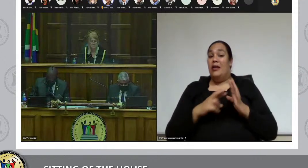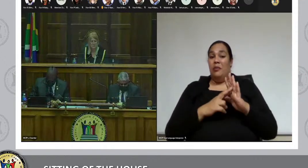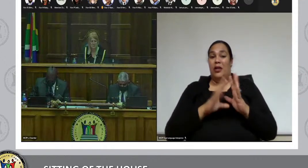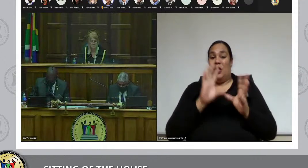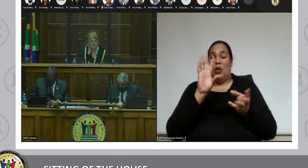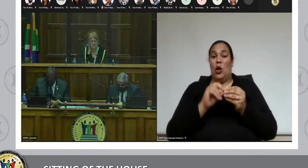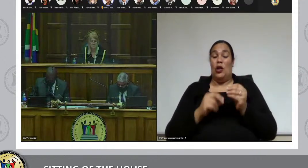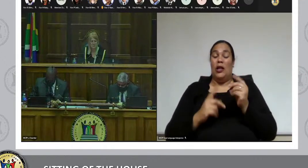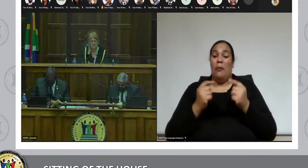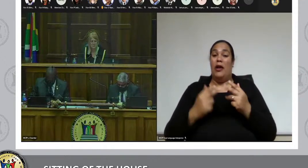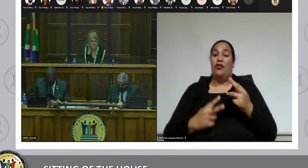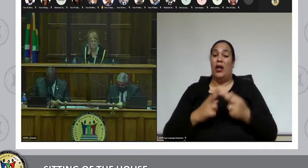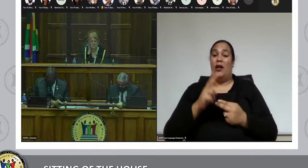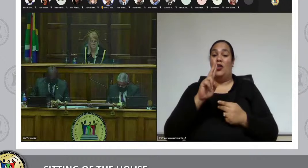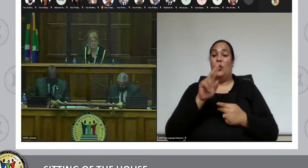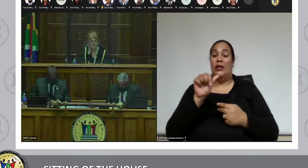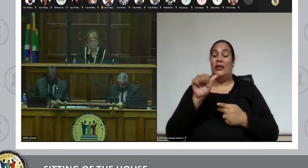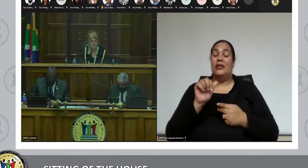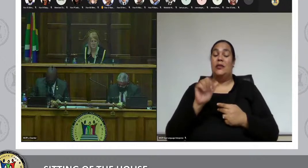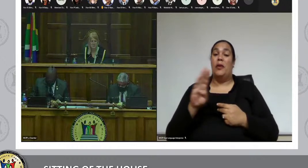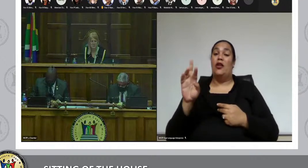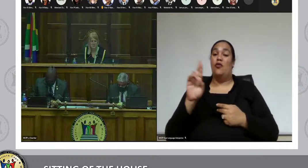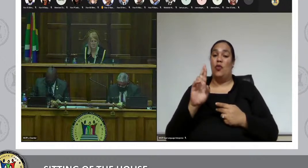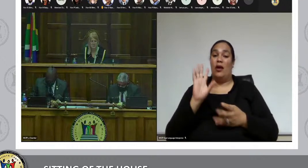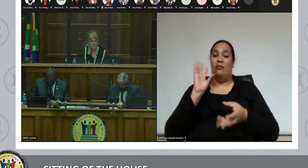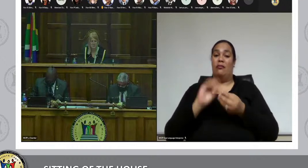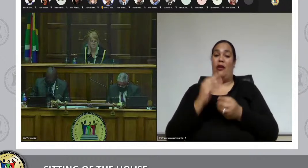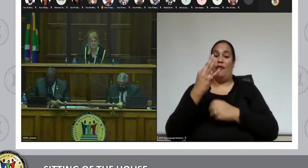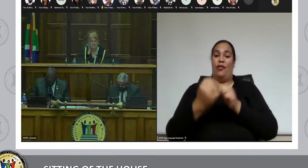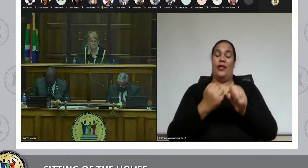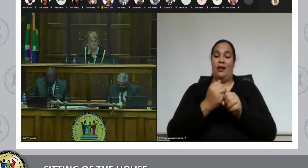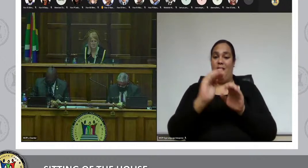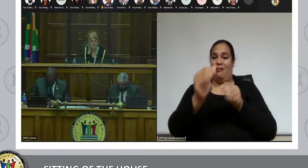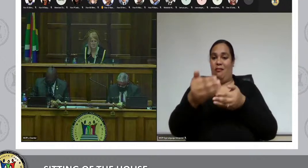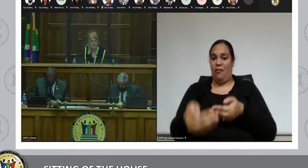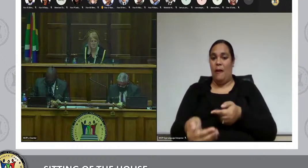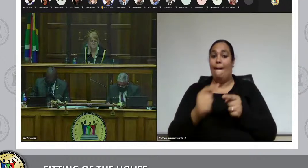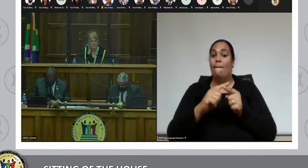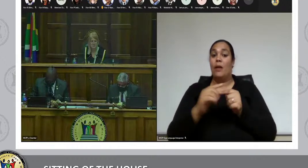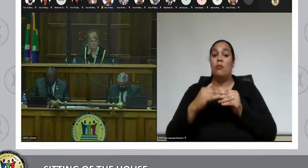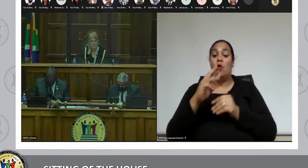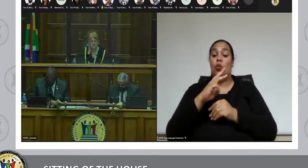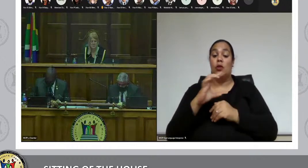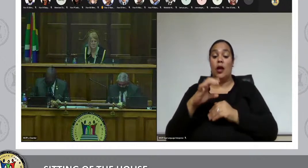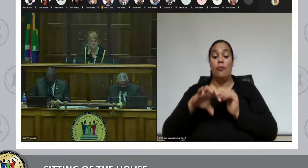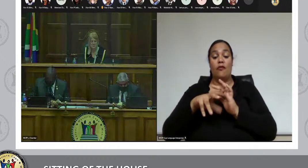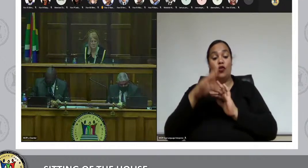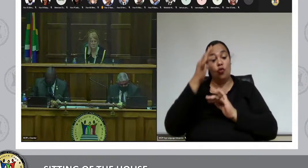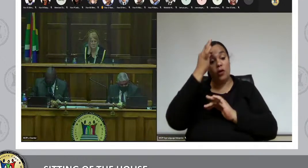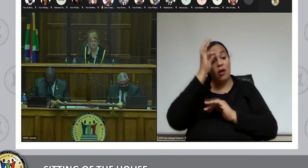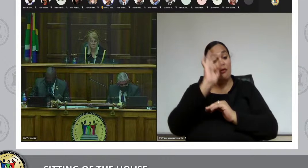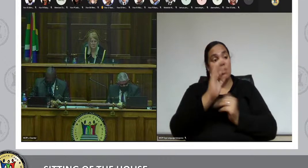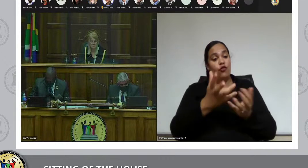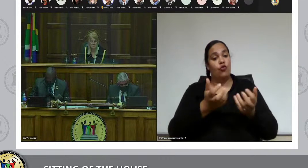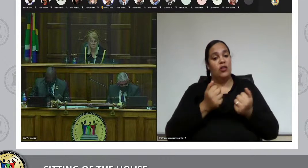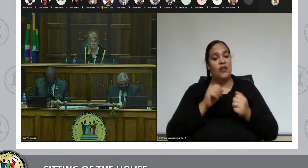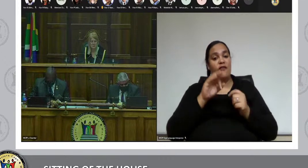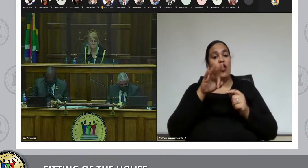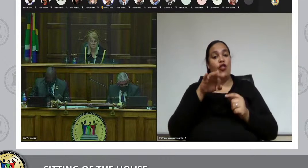total budget cut of 26 billion rand over the 3 years. Further, the Western Cape Provincial Government is receiving